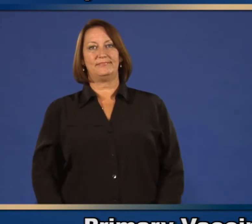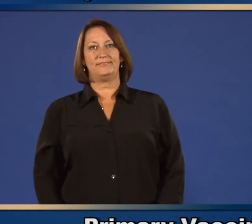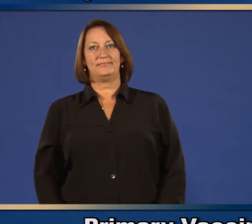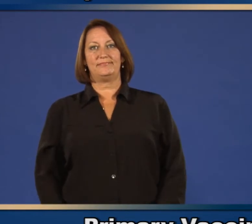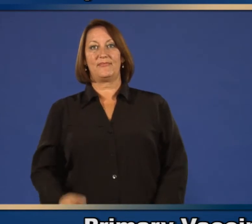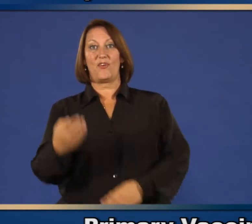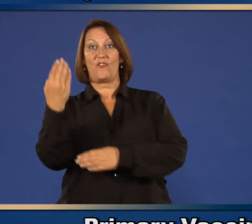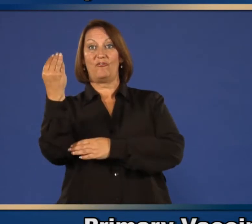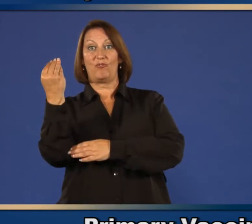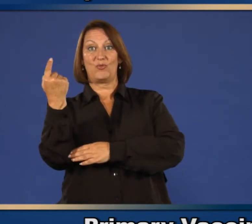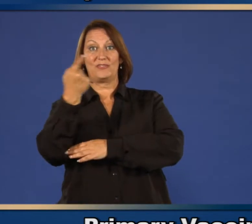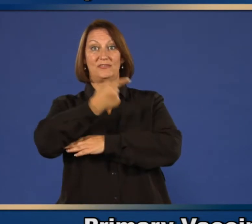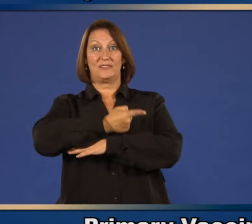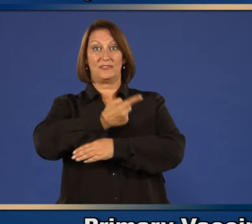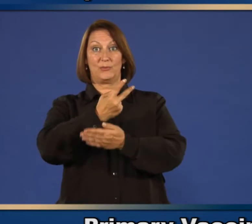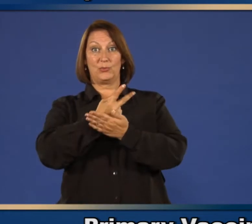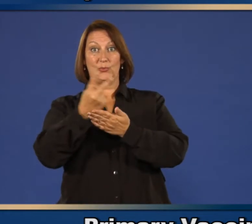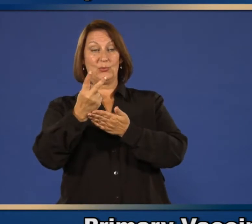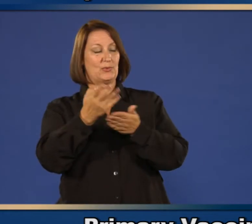Day 14.